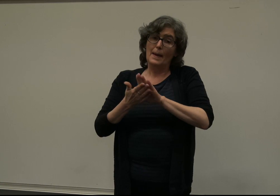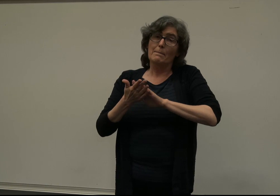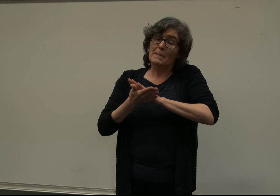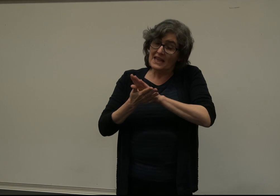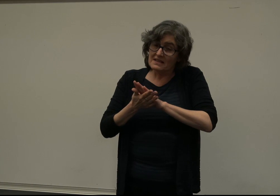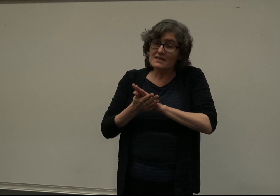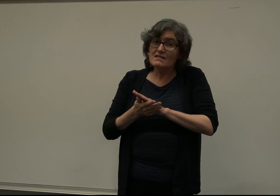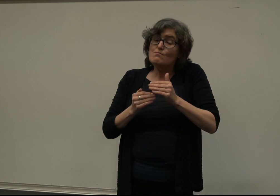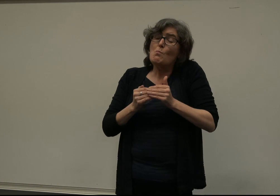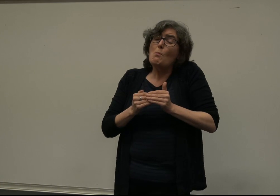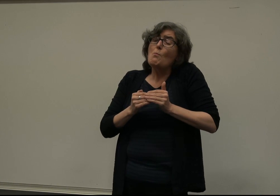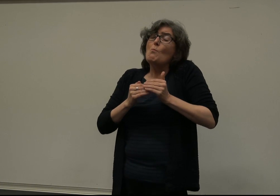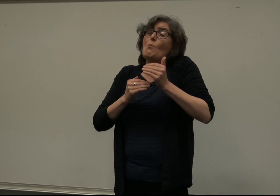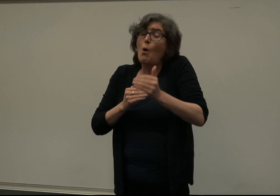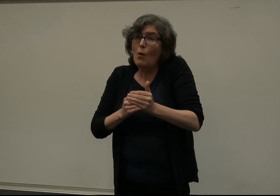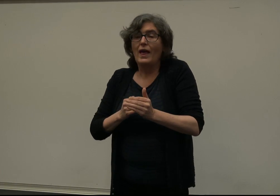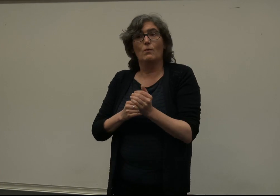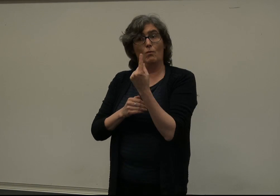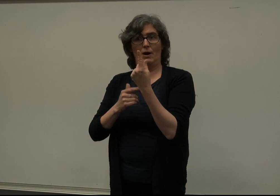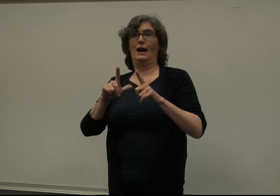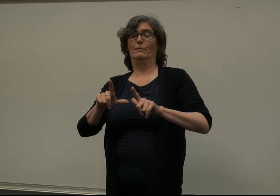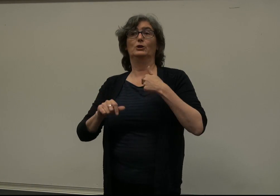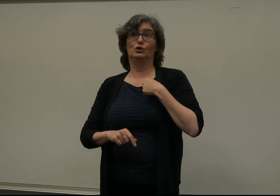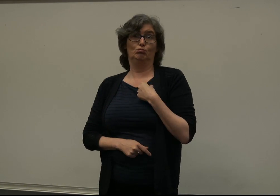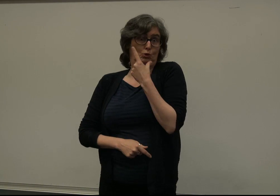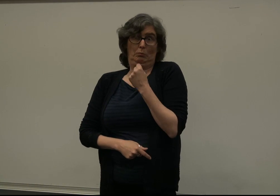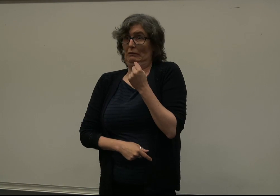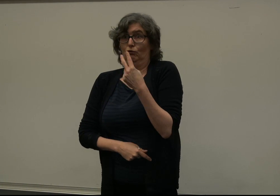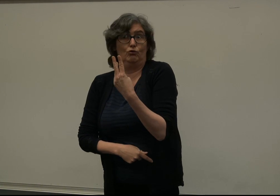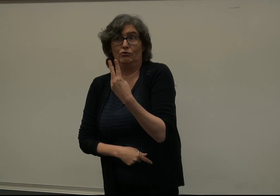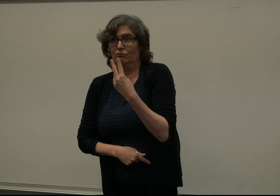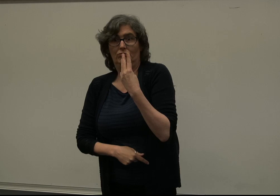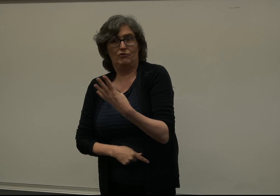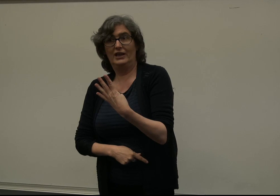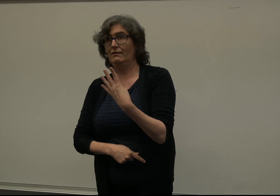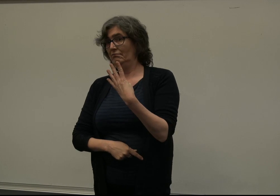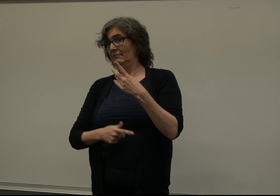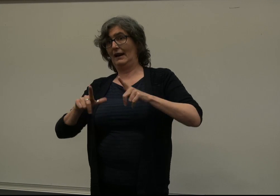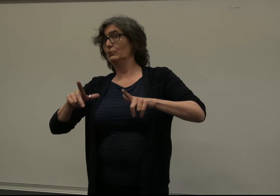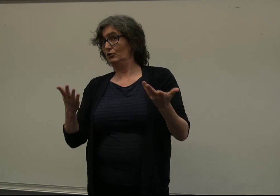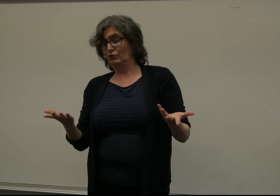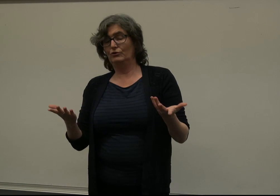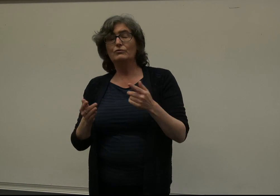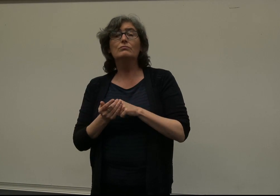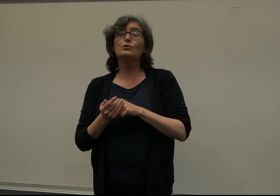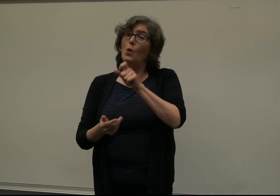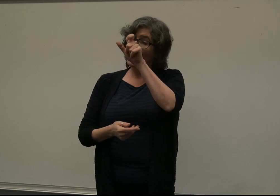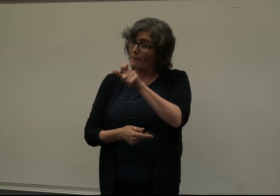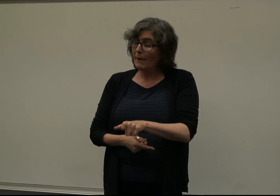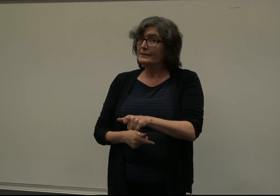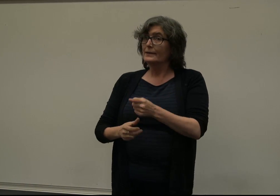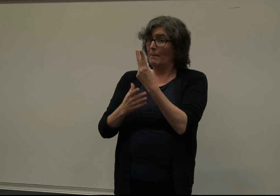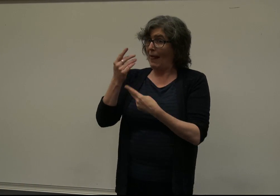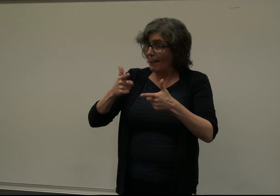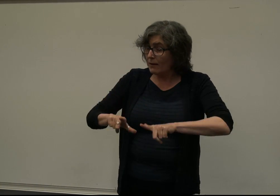be trilingualism, for example. But a bilingual is a person who knows more than one language, two